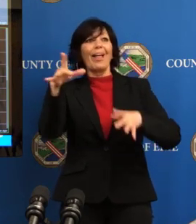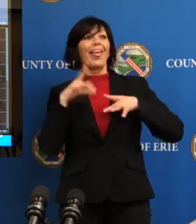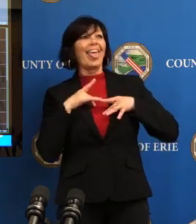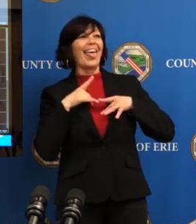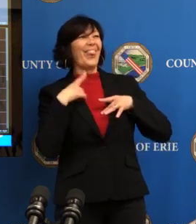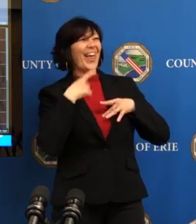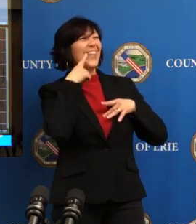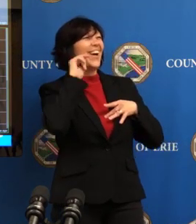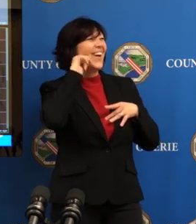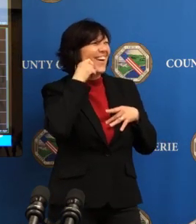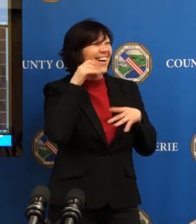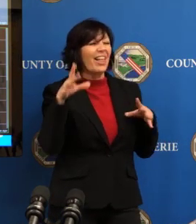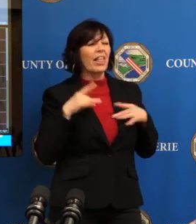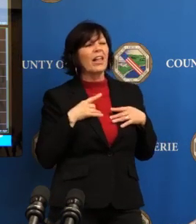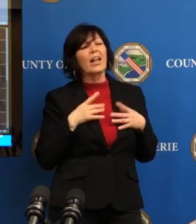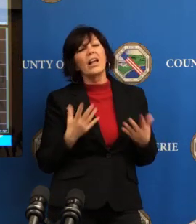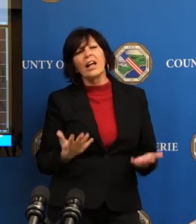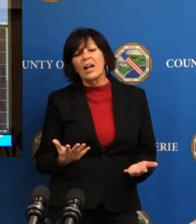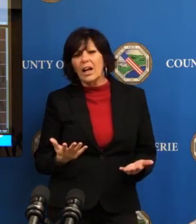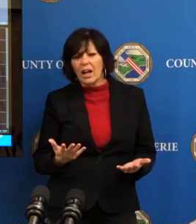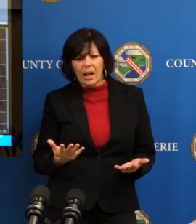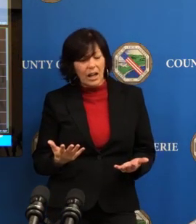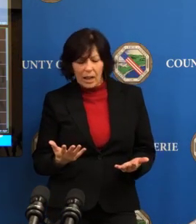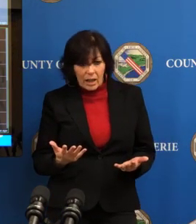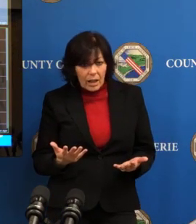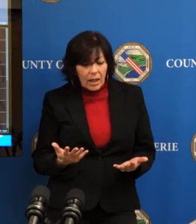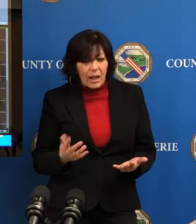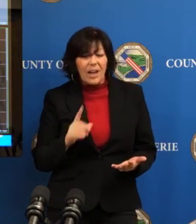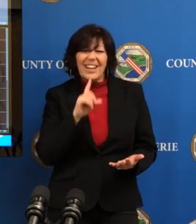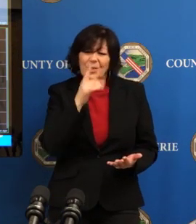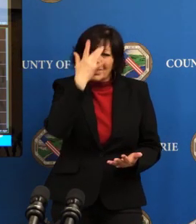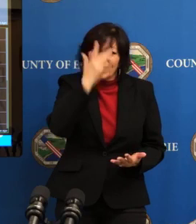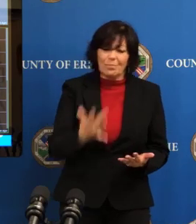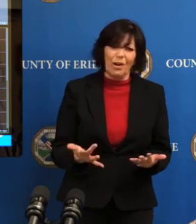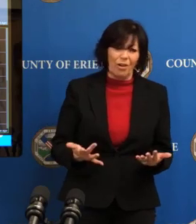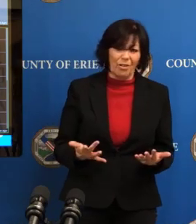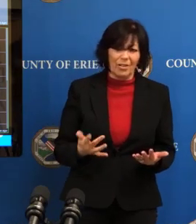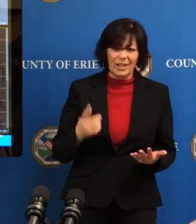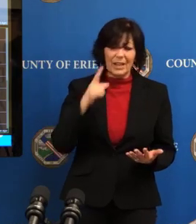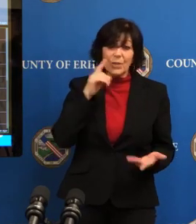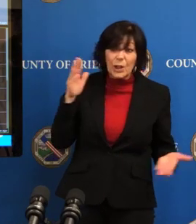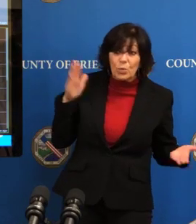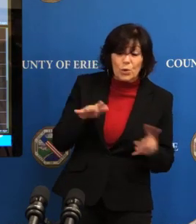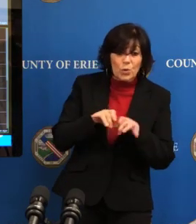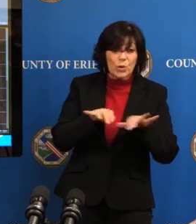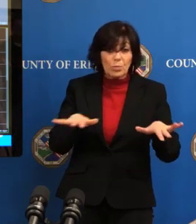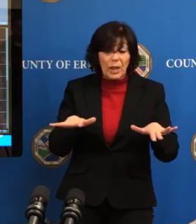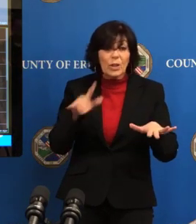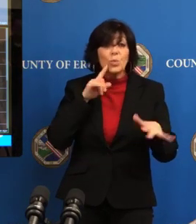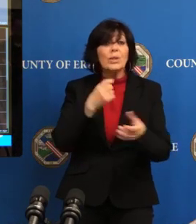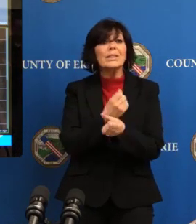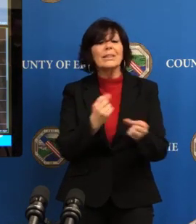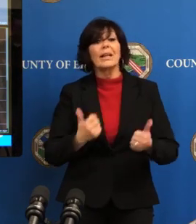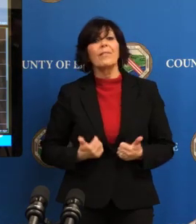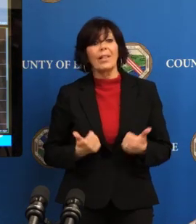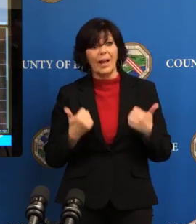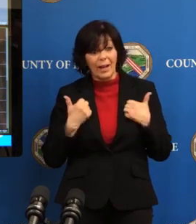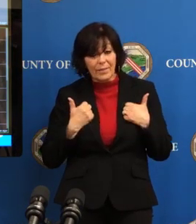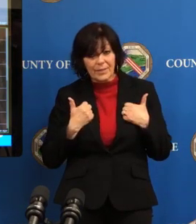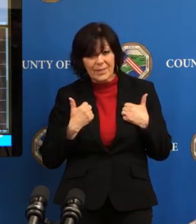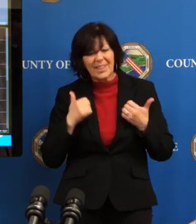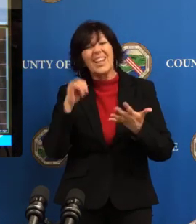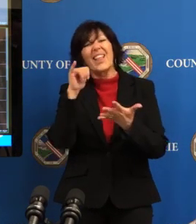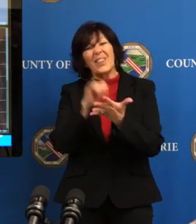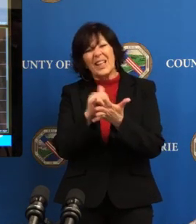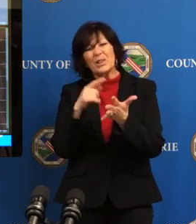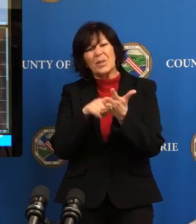party. Really, folks, you got to be smart for yourselves and others, and if we can reduce the spread, we will save lives. And that's what this is